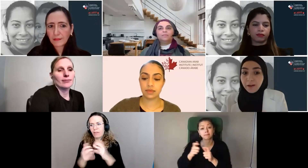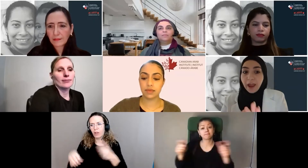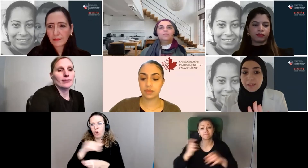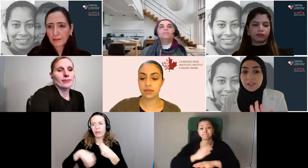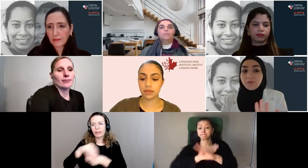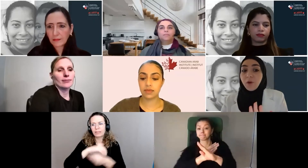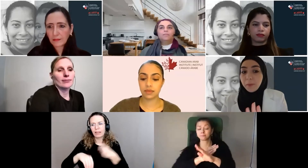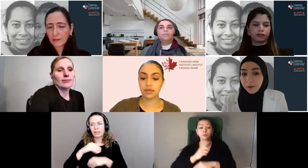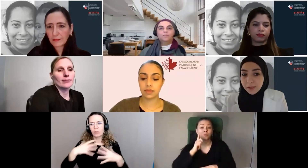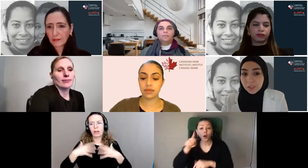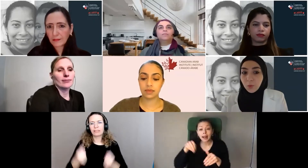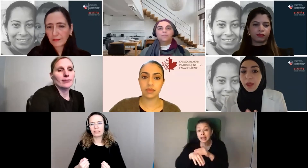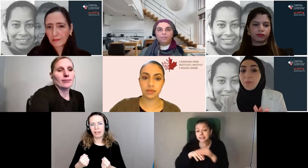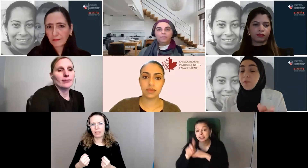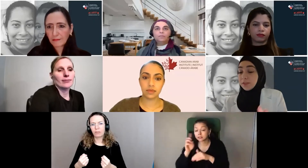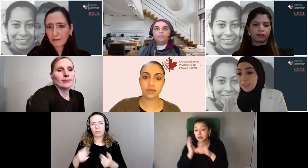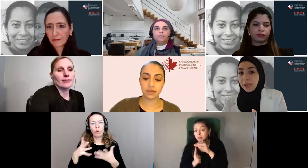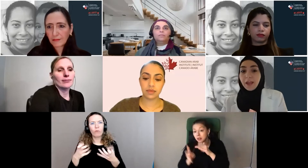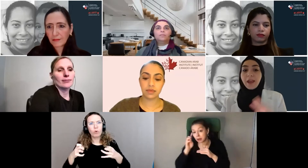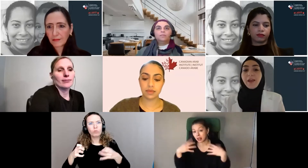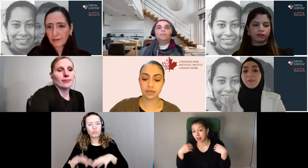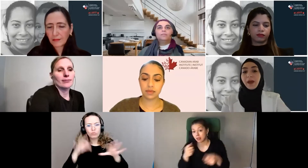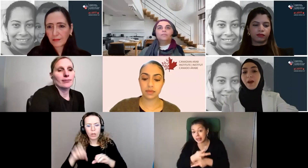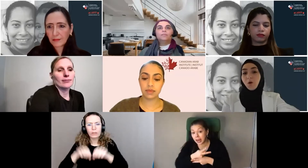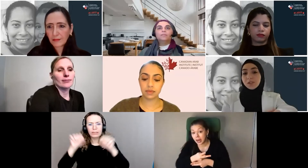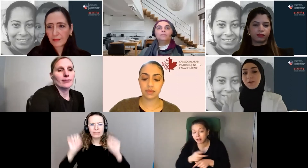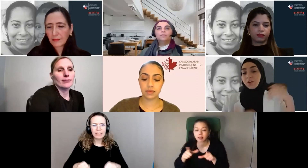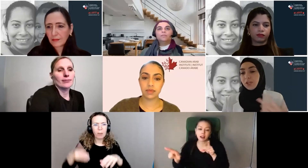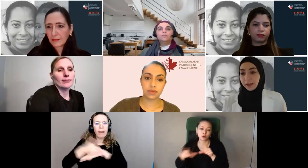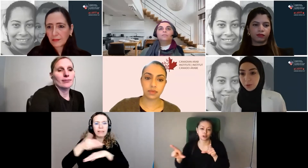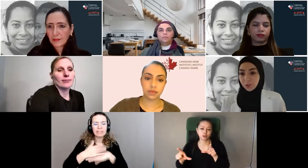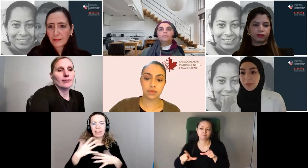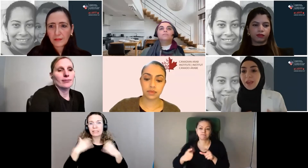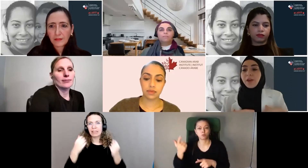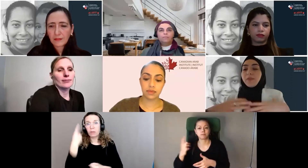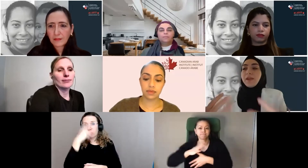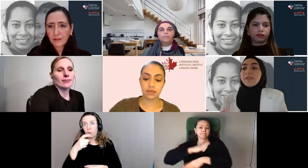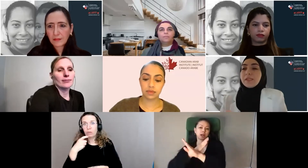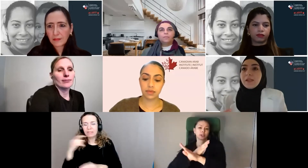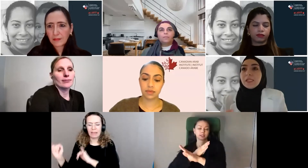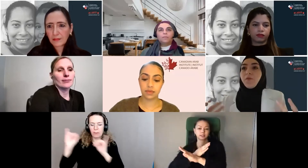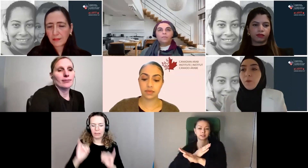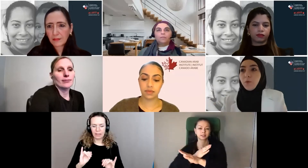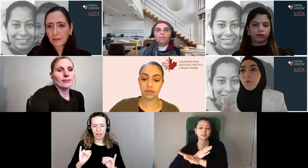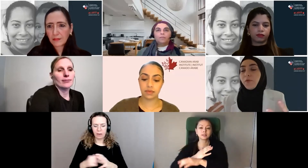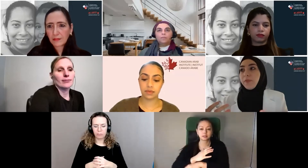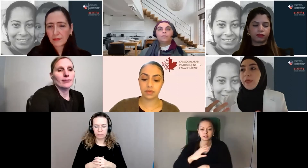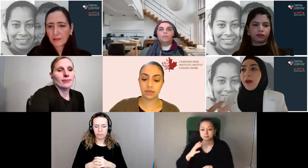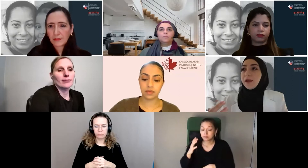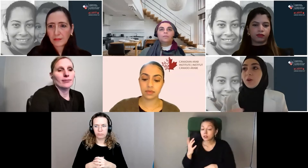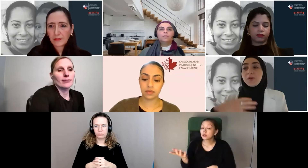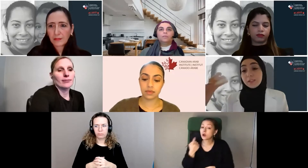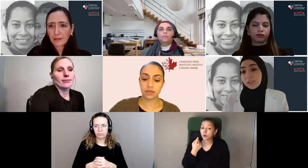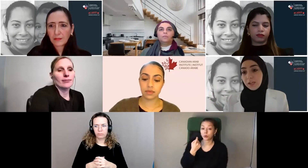care access for immigrants who lack proficiency in the host country language. And with the recent flow of